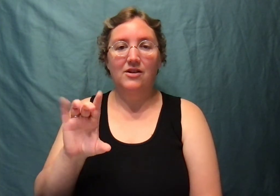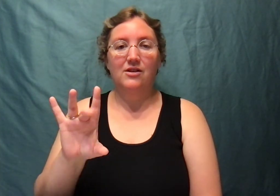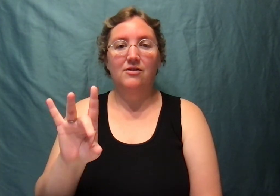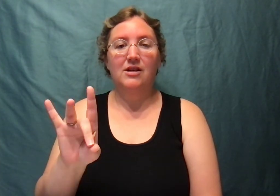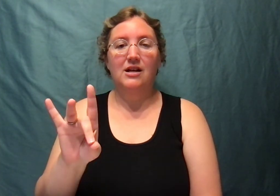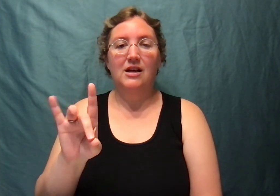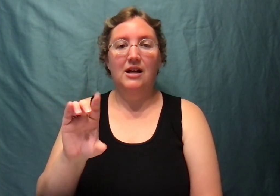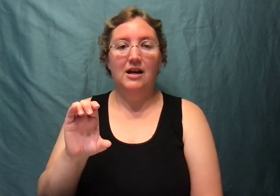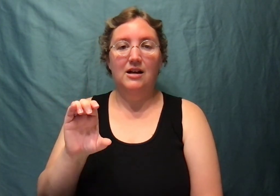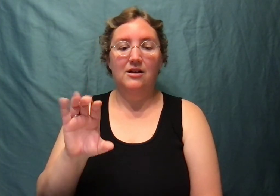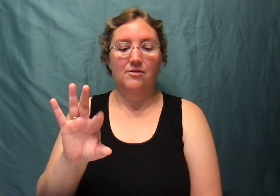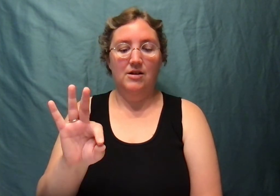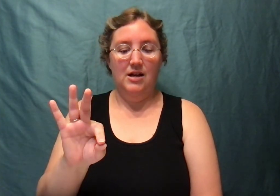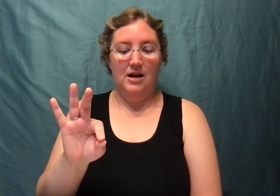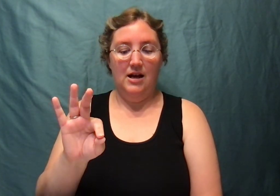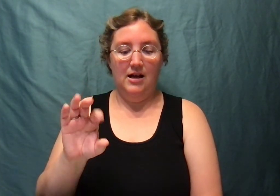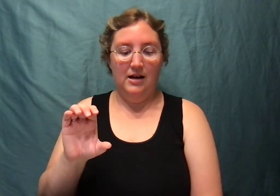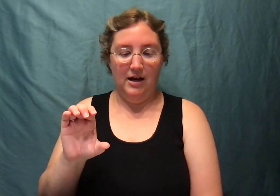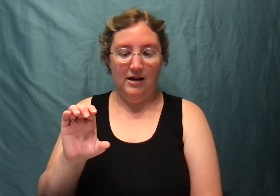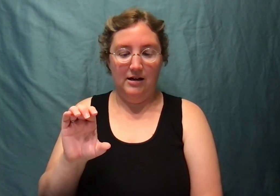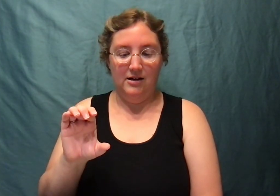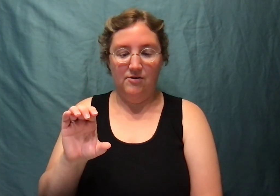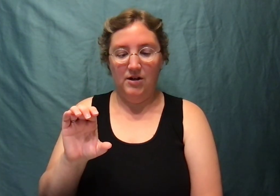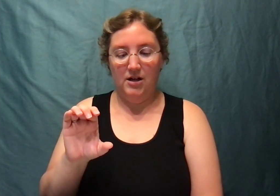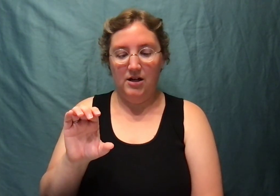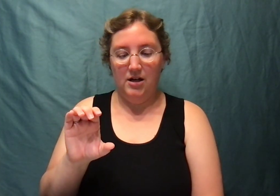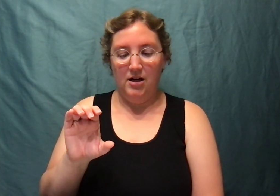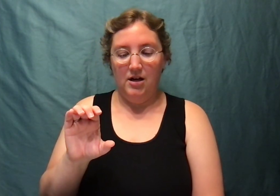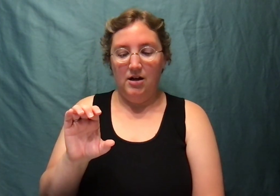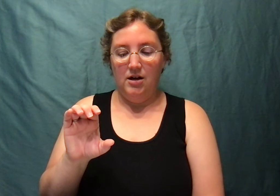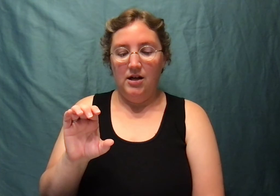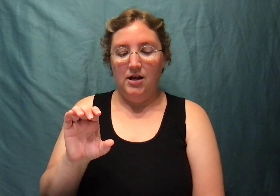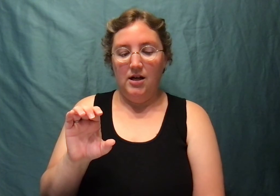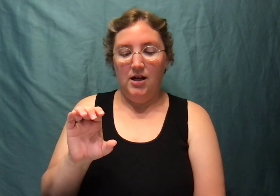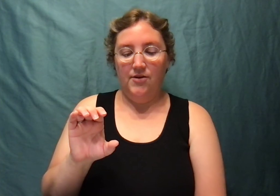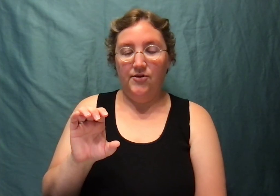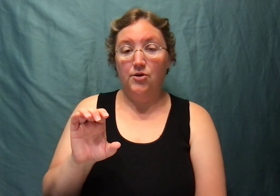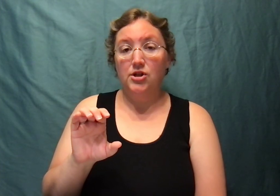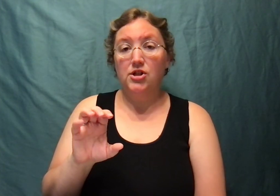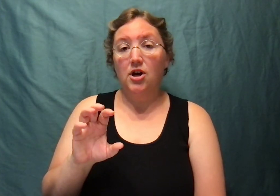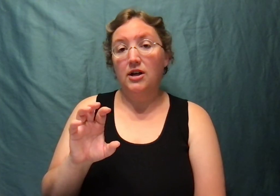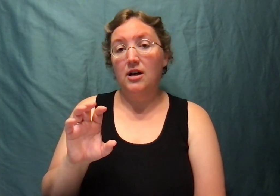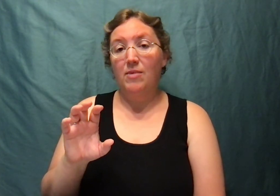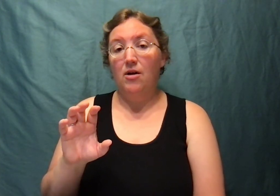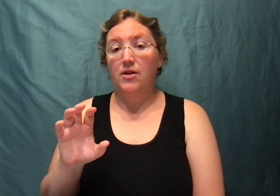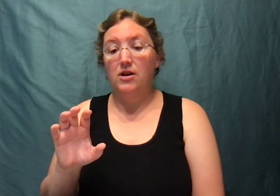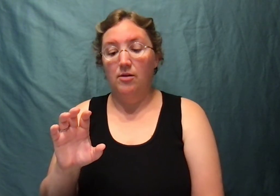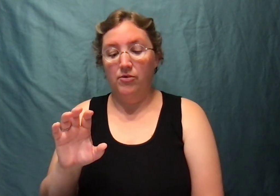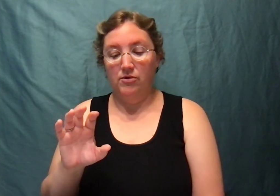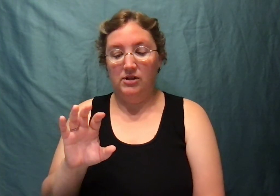700, 800, and 900. If you're just talking about the numbers